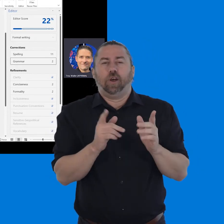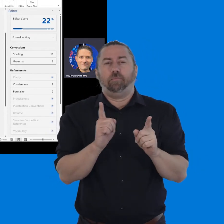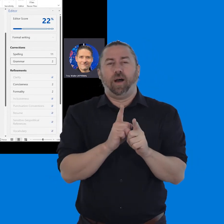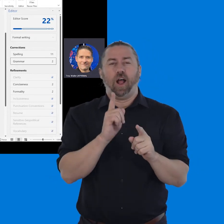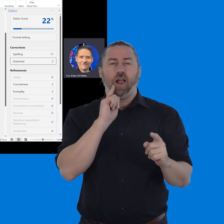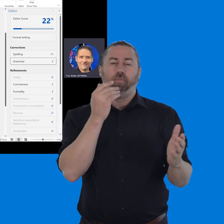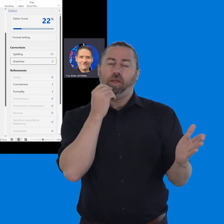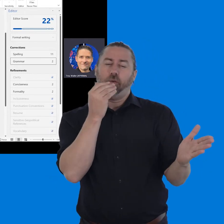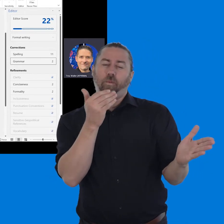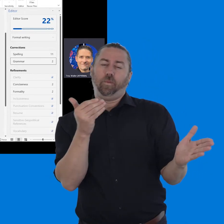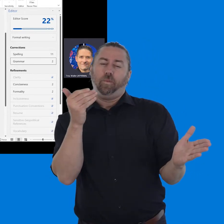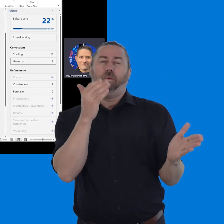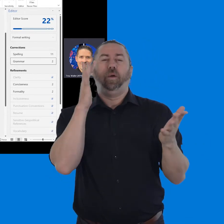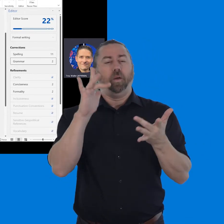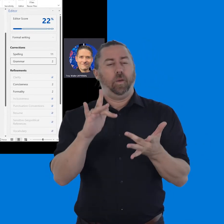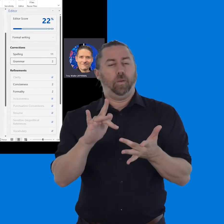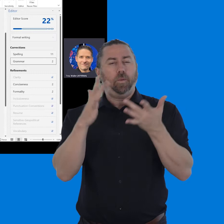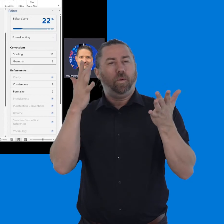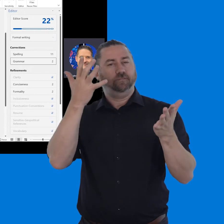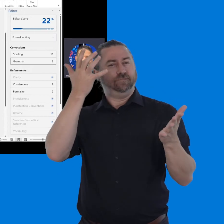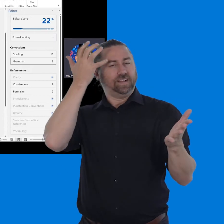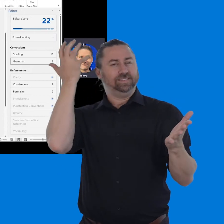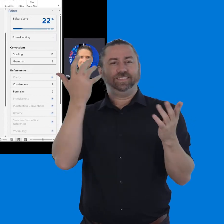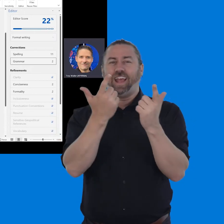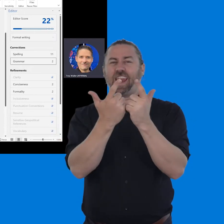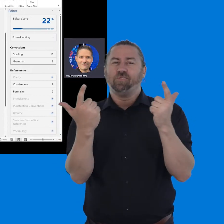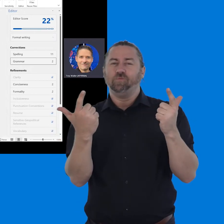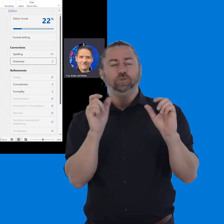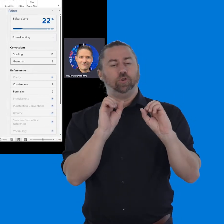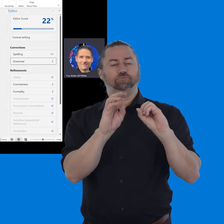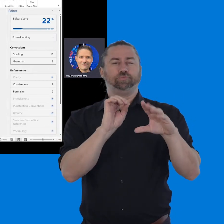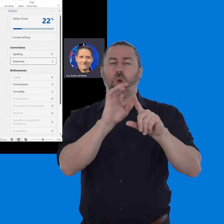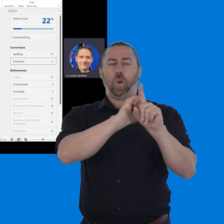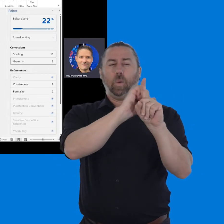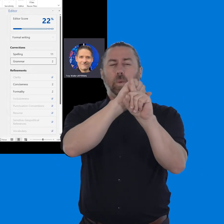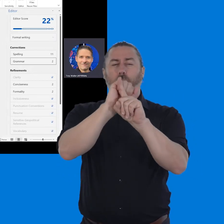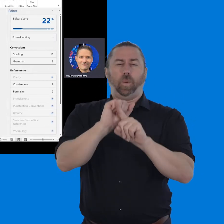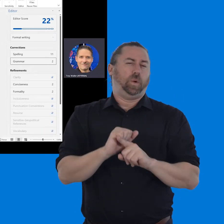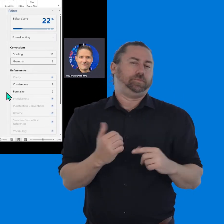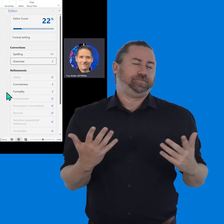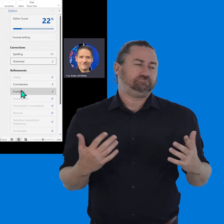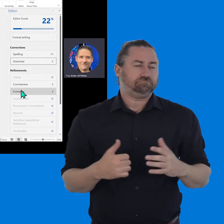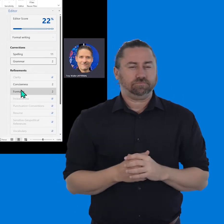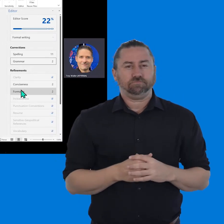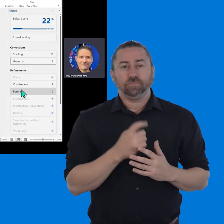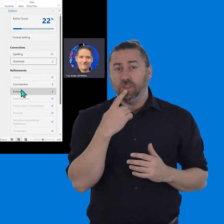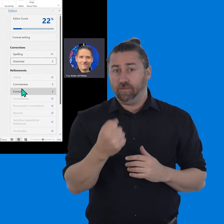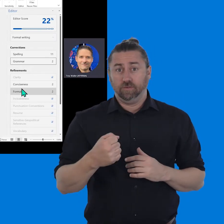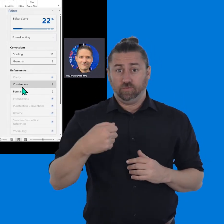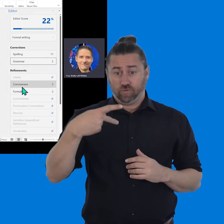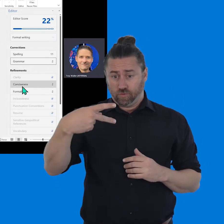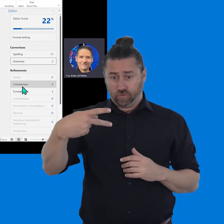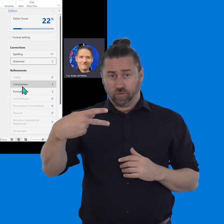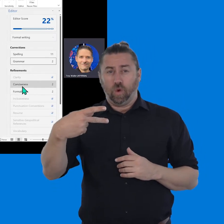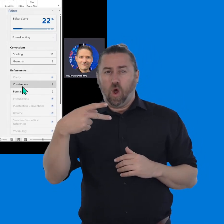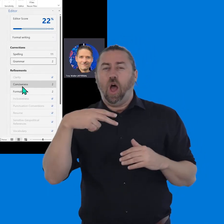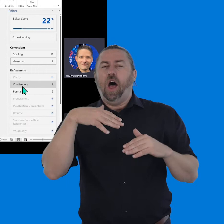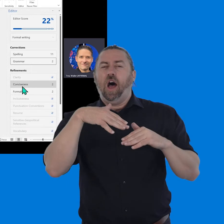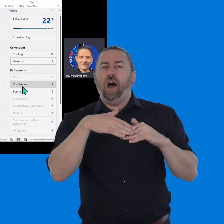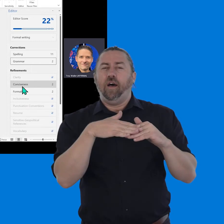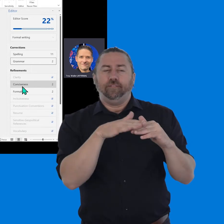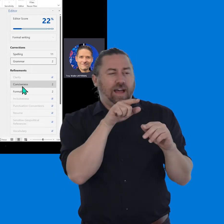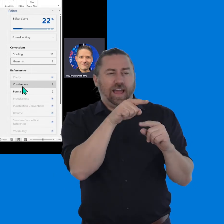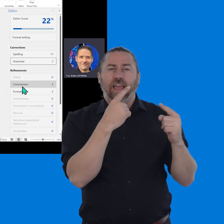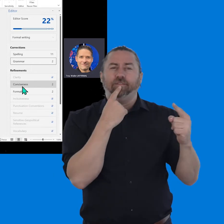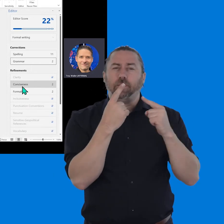optional advice, right? Or stylistic or situational suggestions, okay? And I can go in there and look at those. Now, for example, I've got